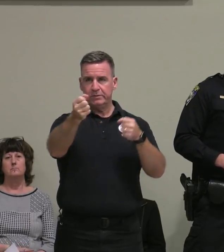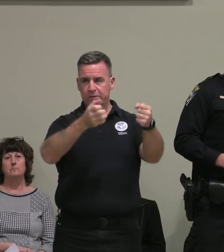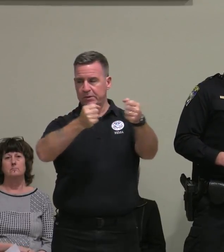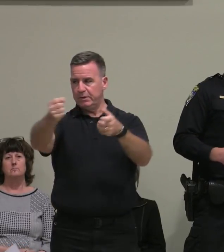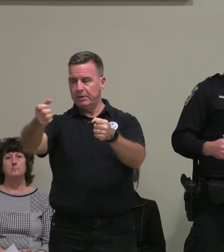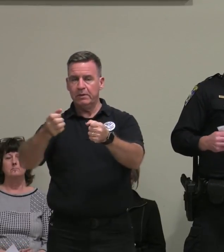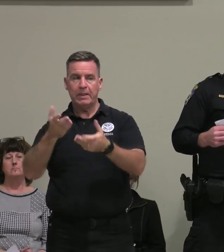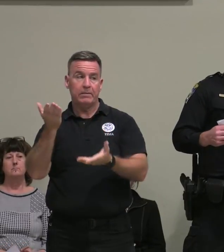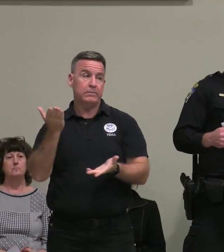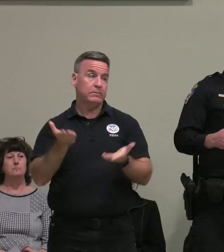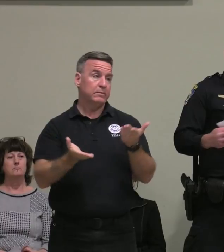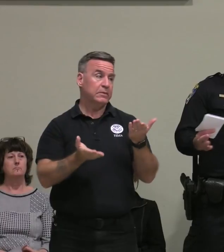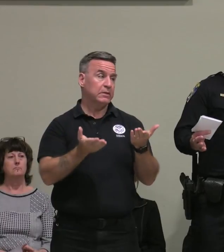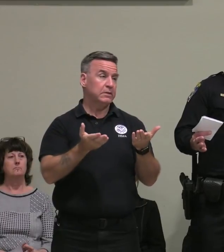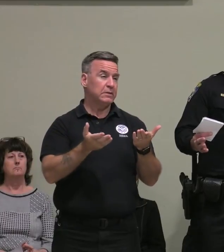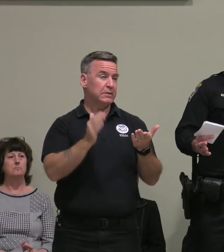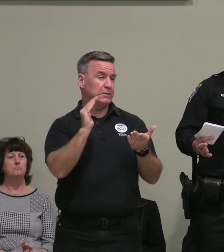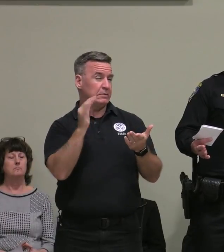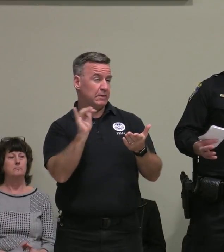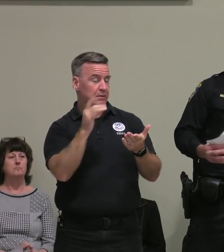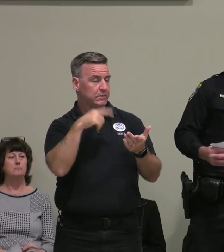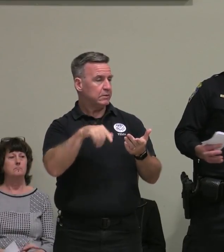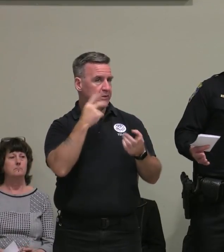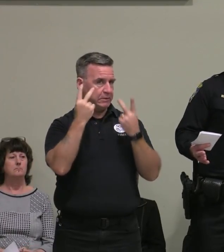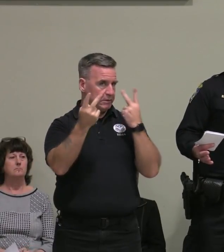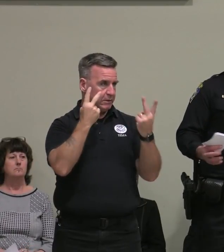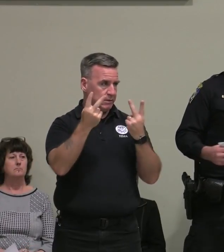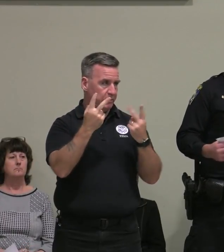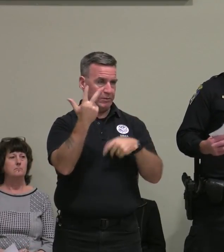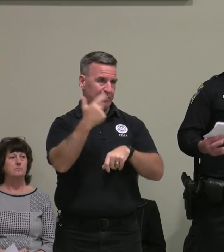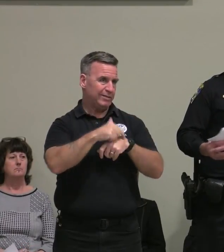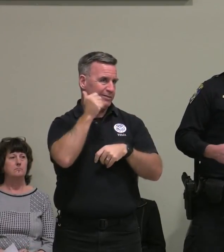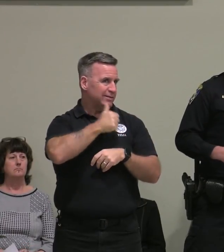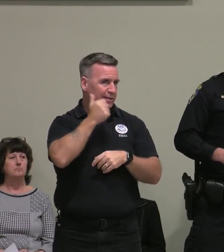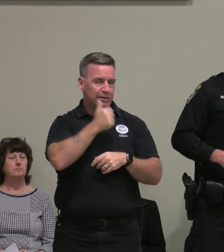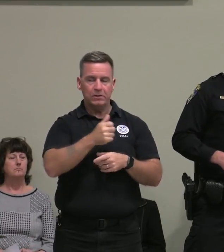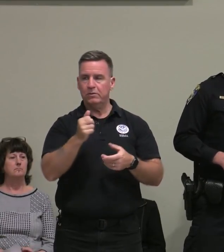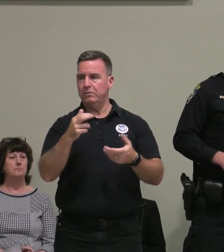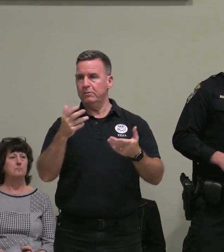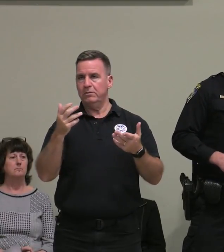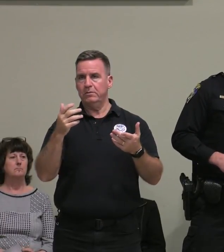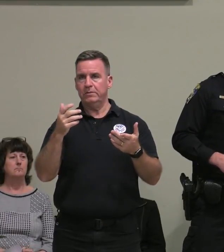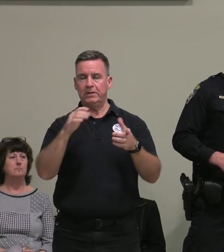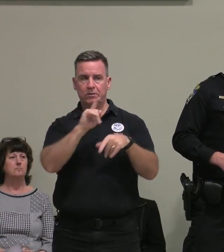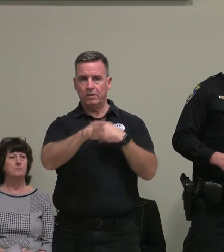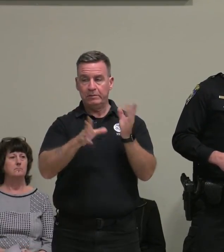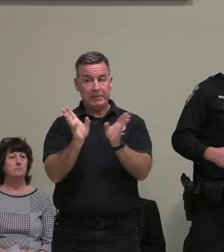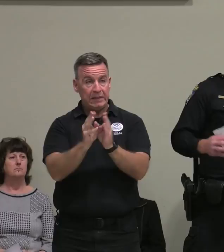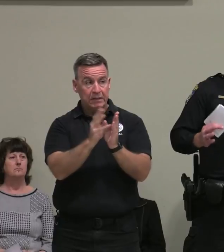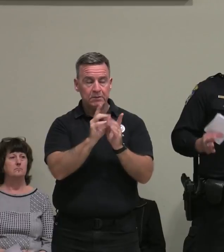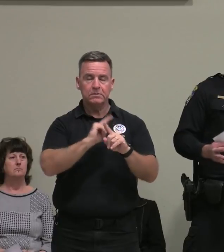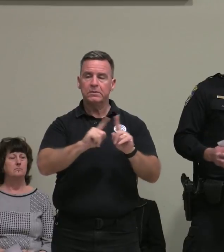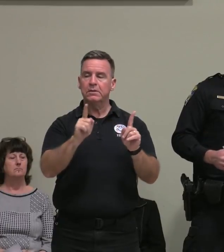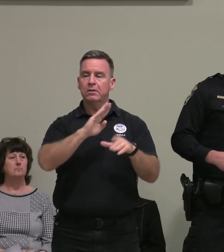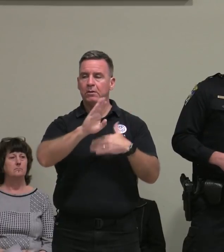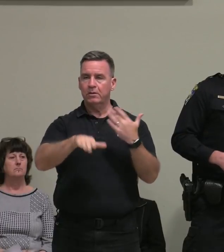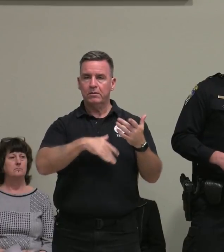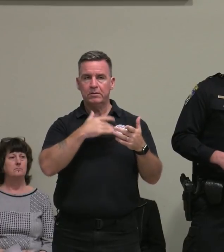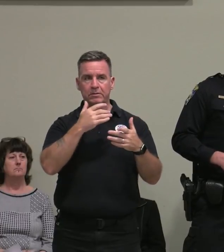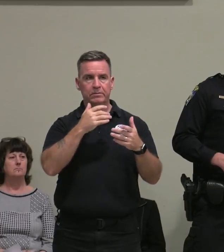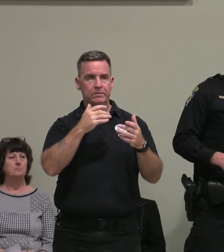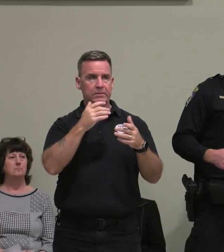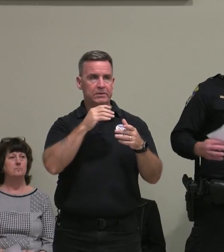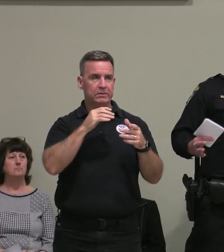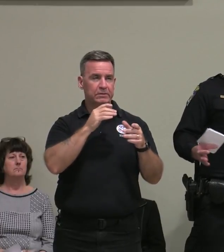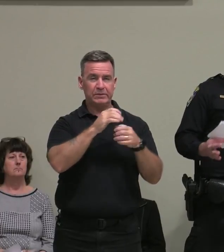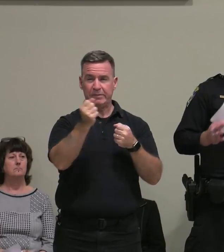And it may not seem like it because you're not seeing it three times a day or being in all the meetings, but all the resources are